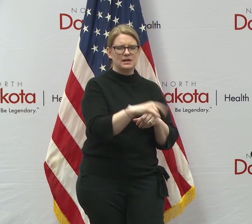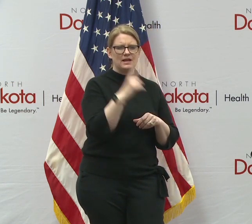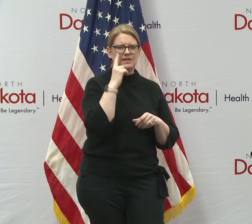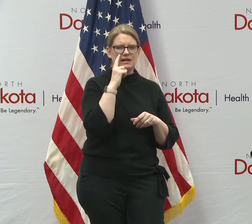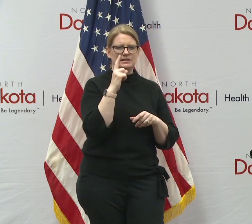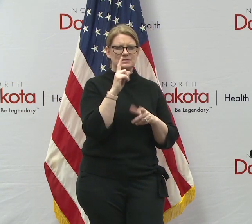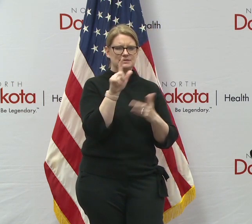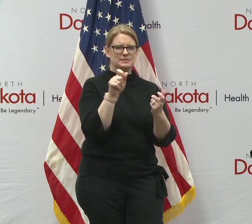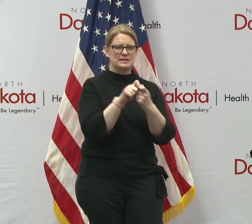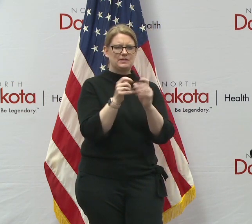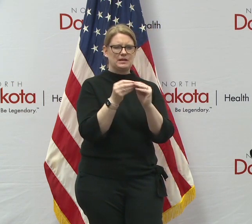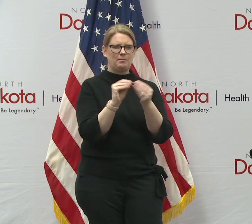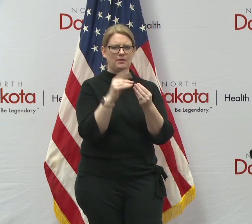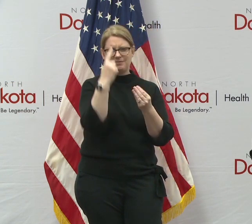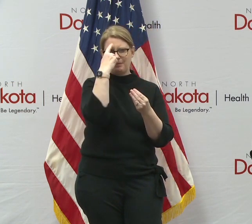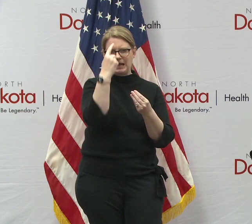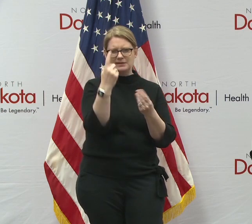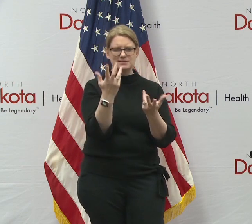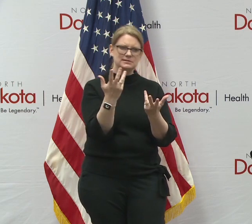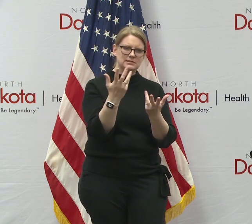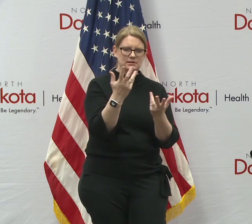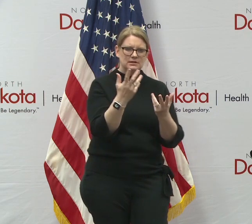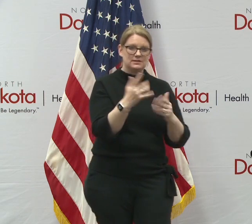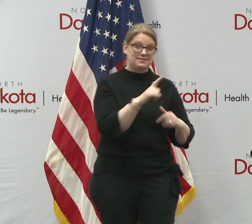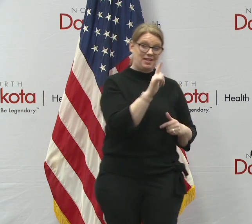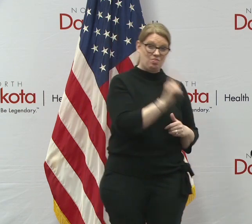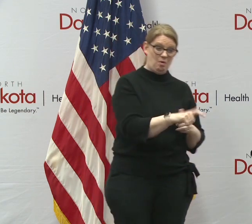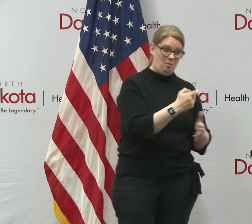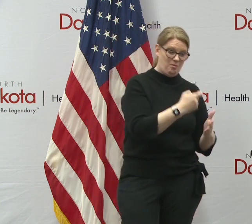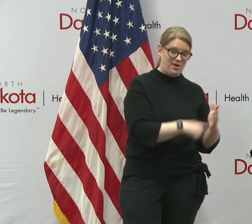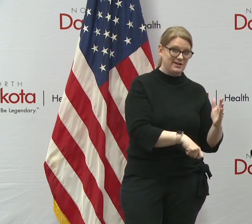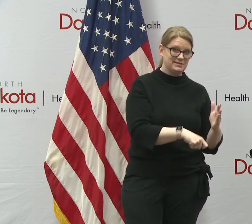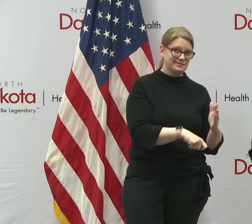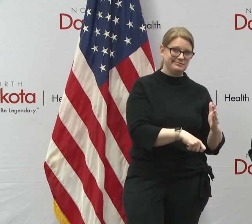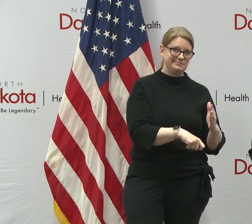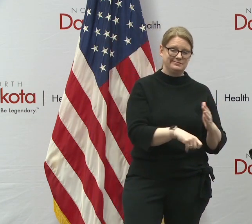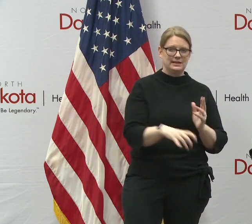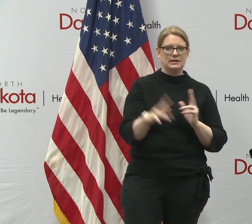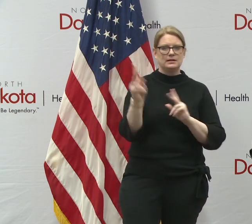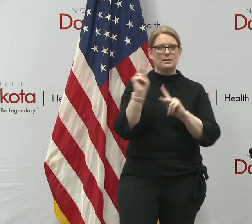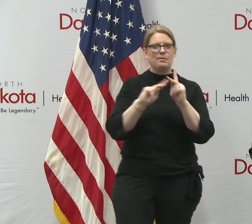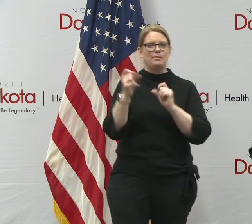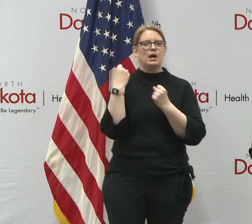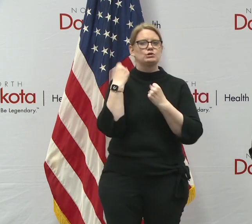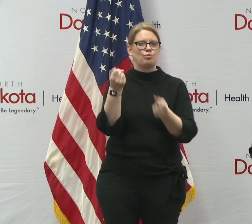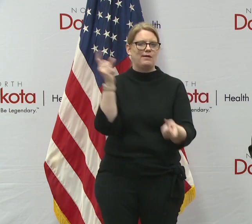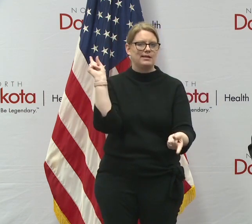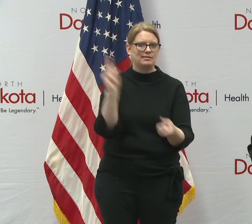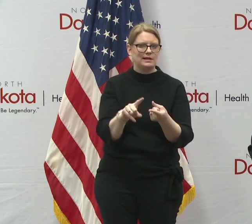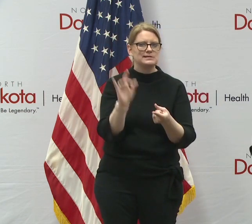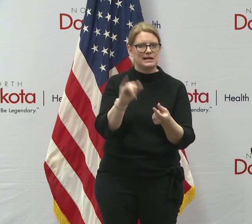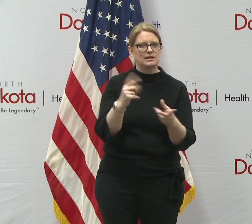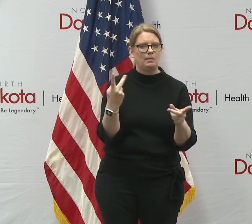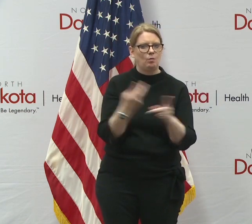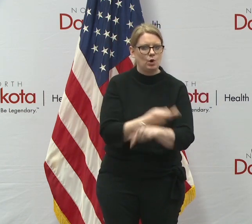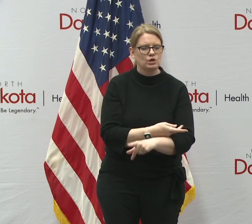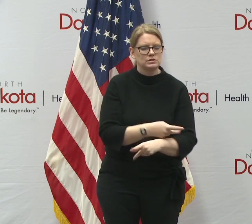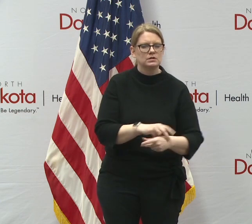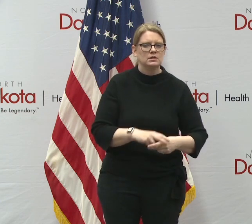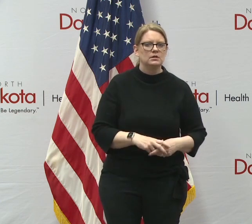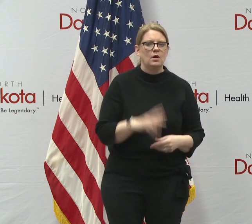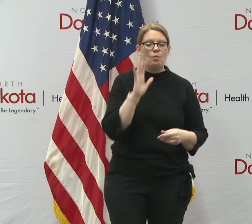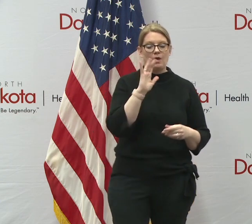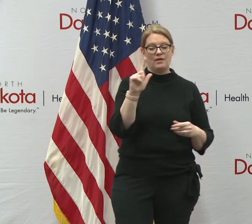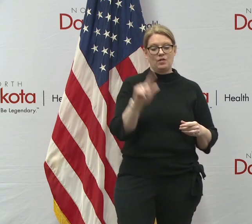And so I think it's what's going to really hit us is not the low price, but the fact that people are driving less. We will have low